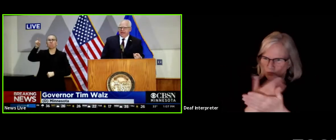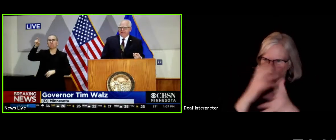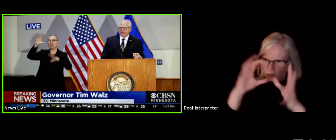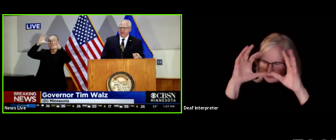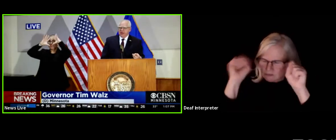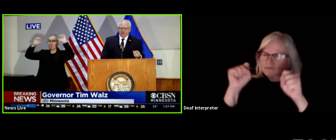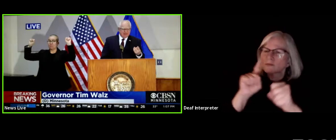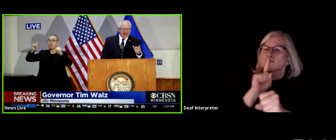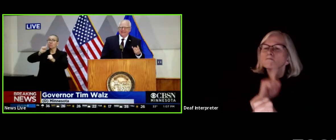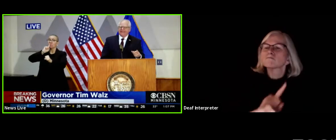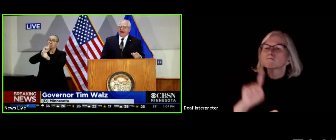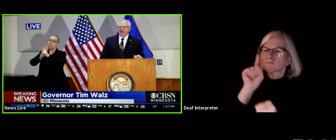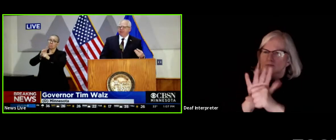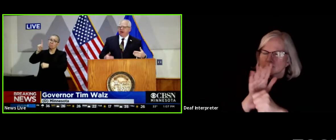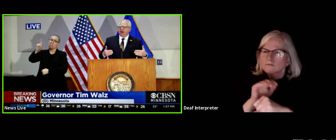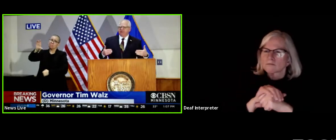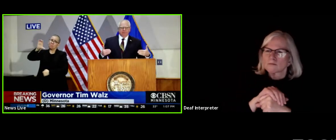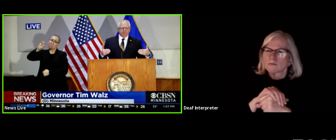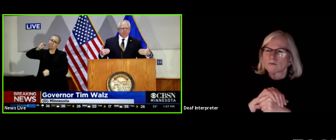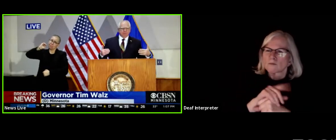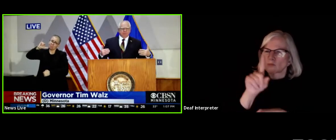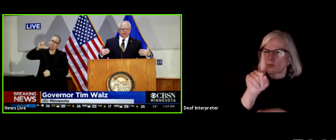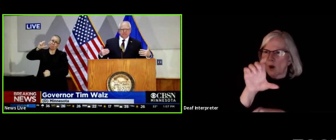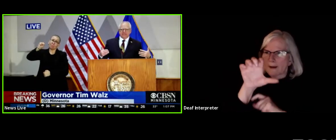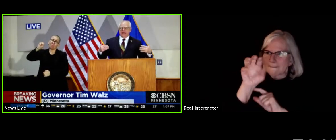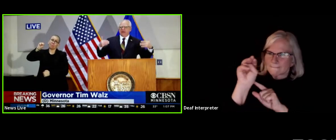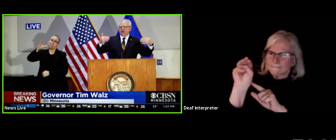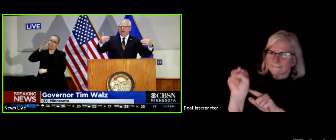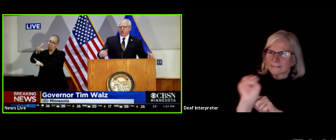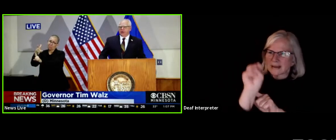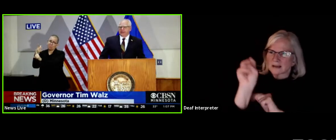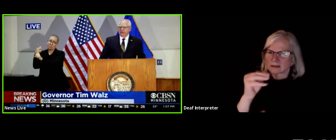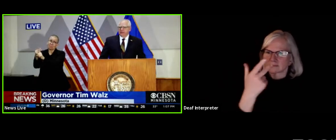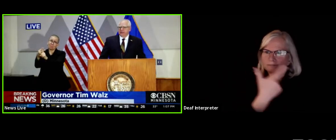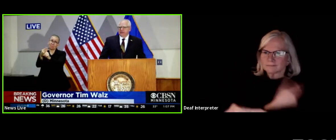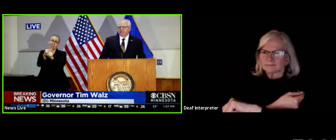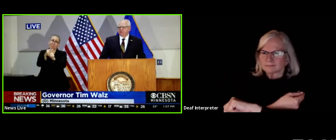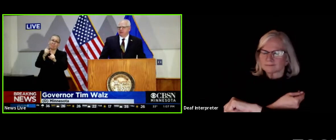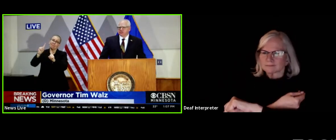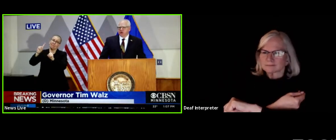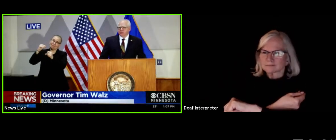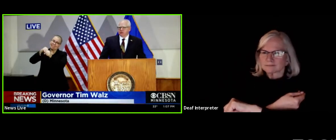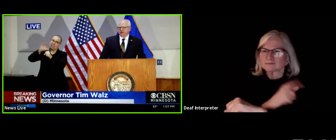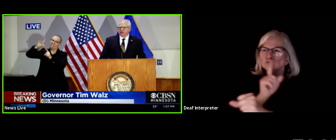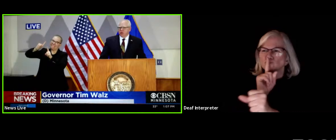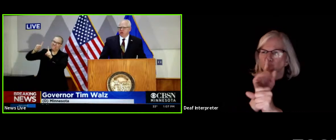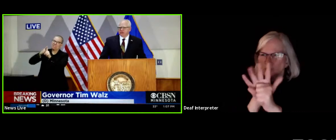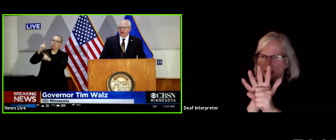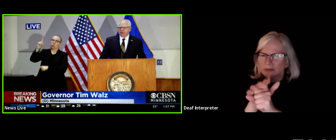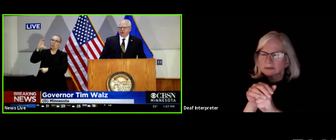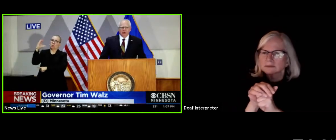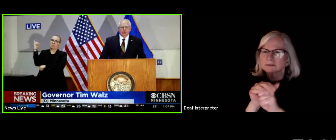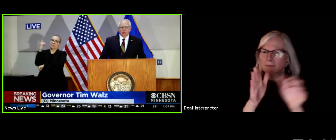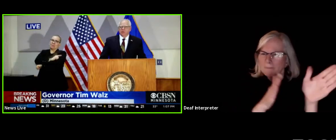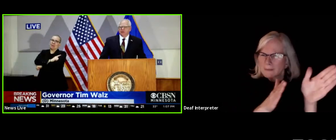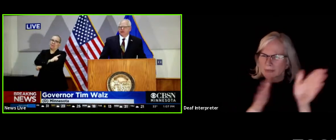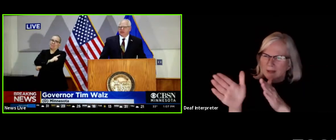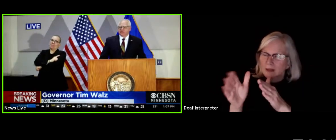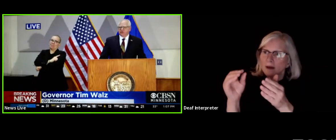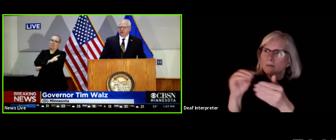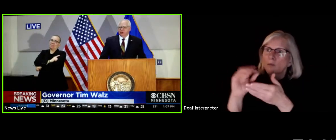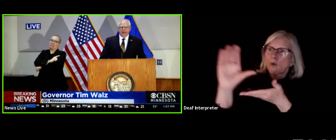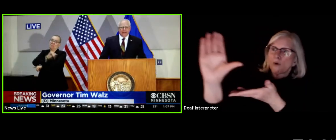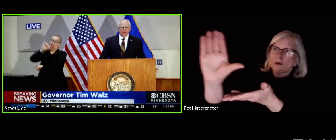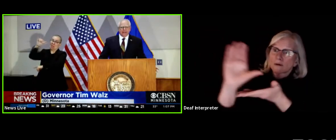100 days. That type of scale and going keeps Minnesota moving towards that return to